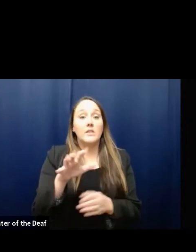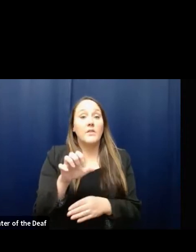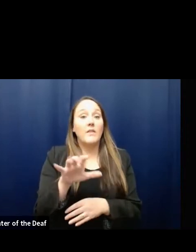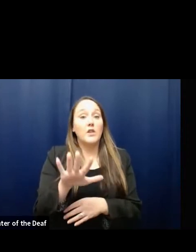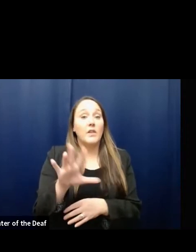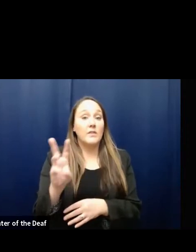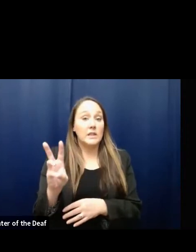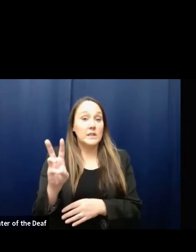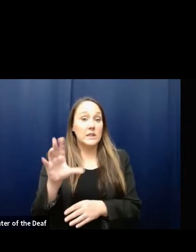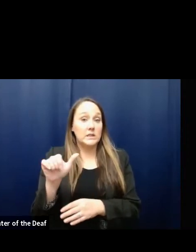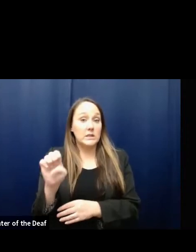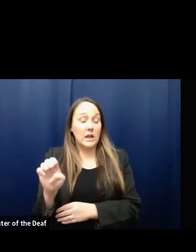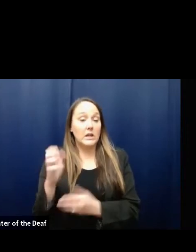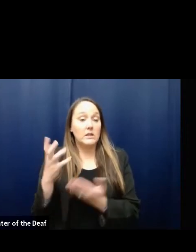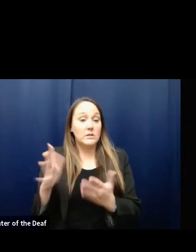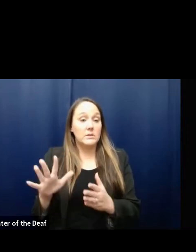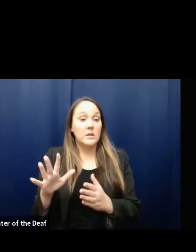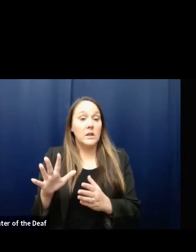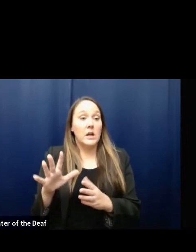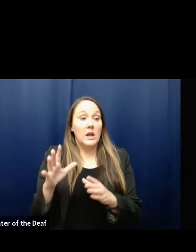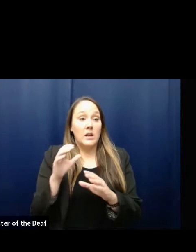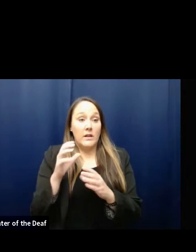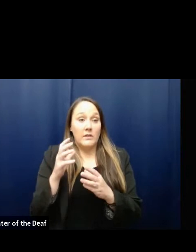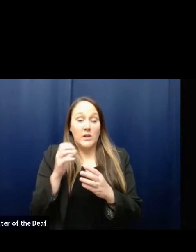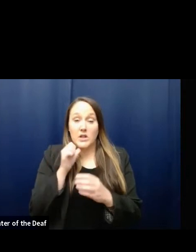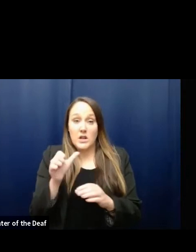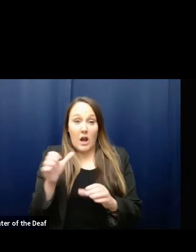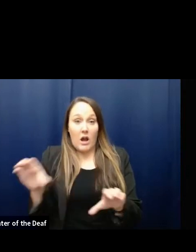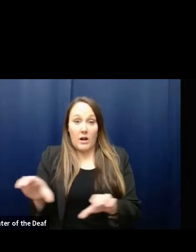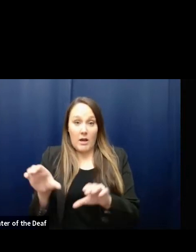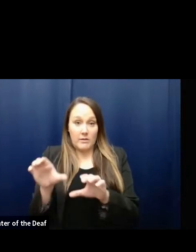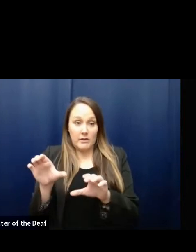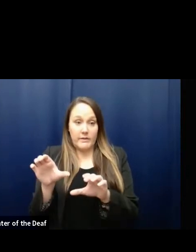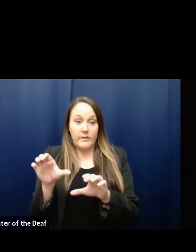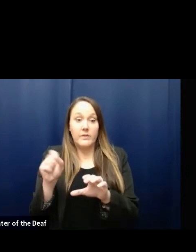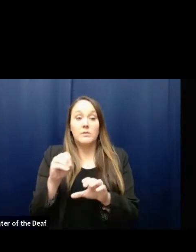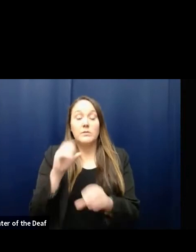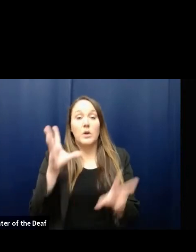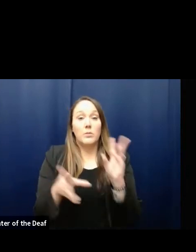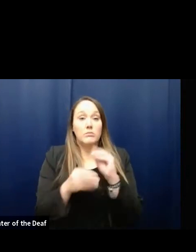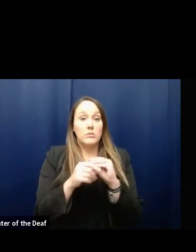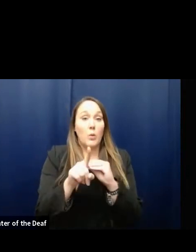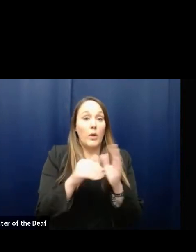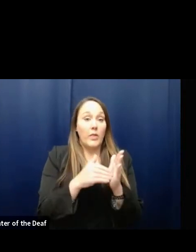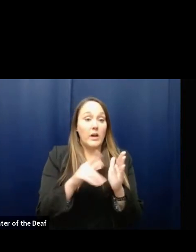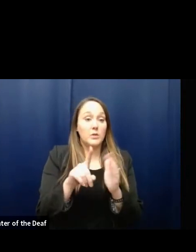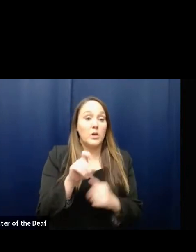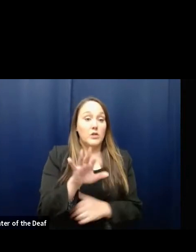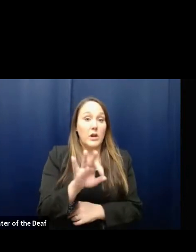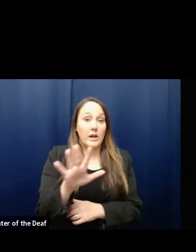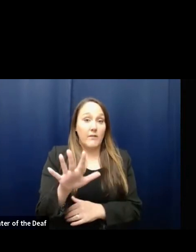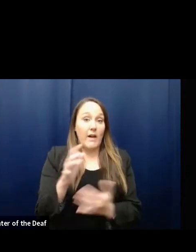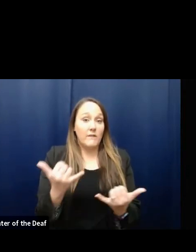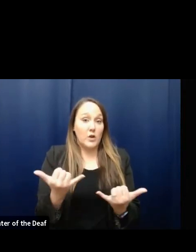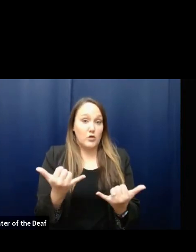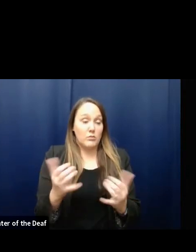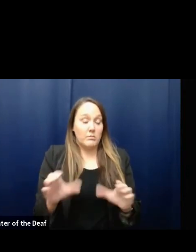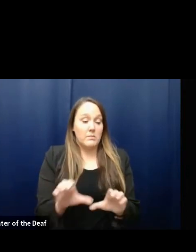10,556 of our cases are considered inactive, giving us 1,195 active